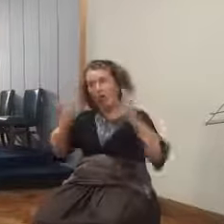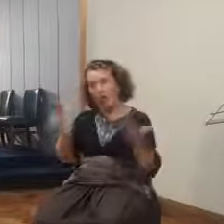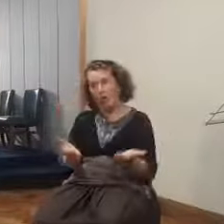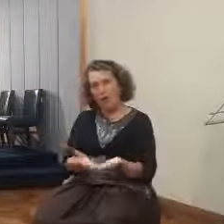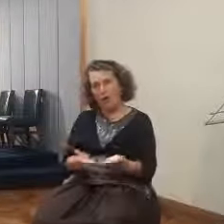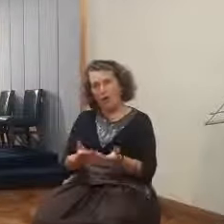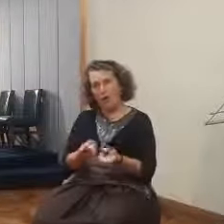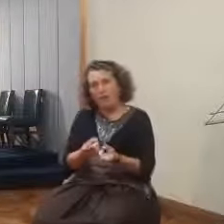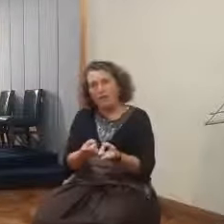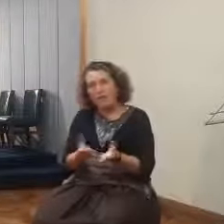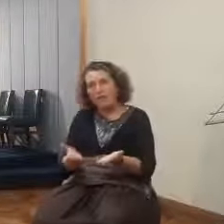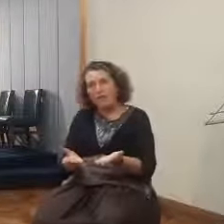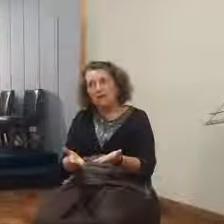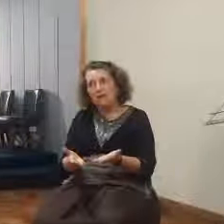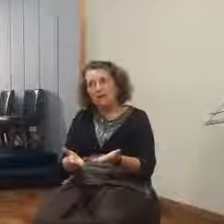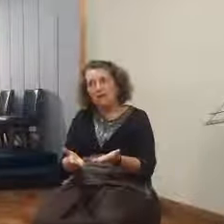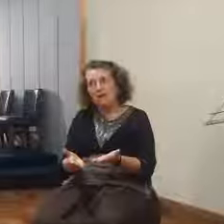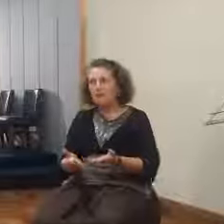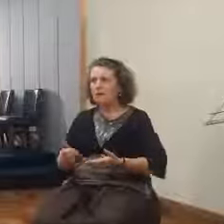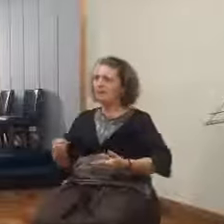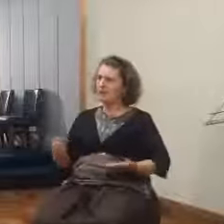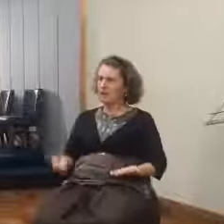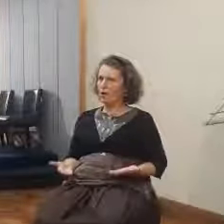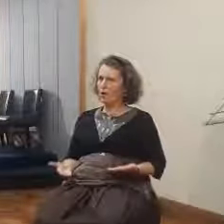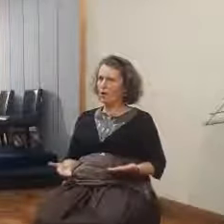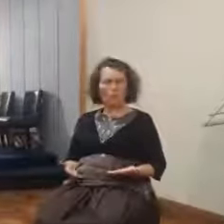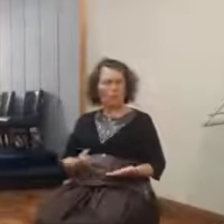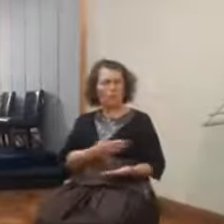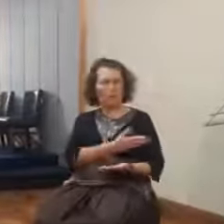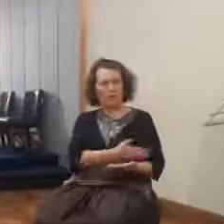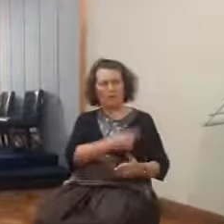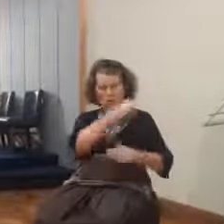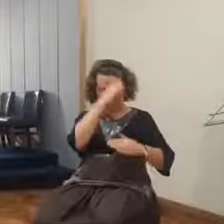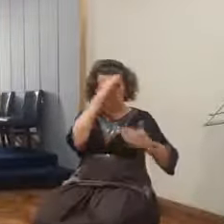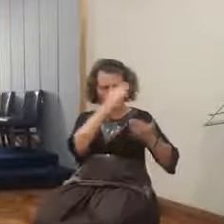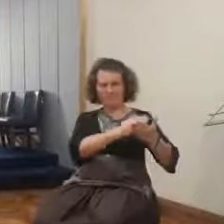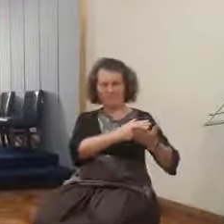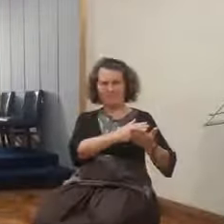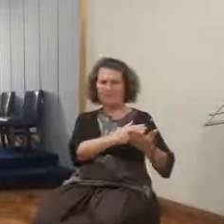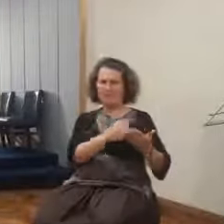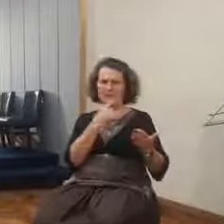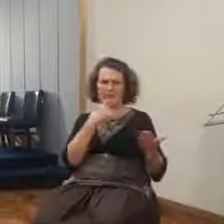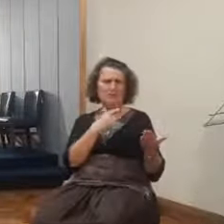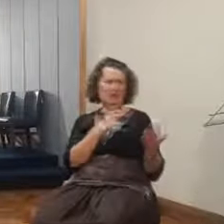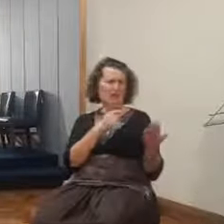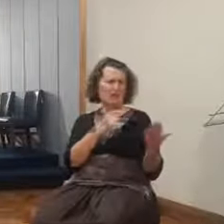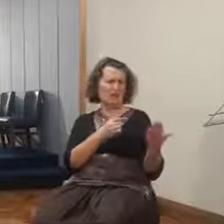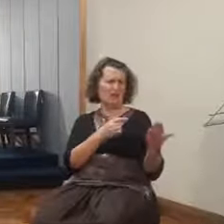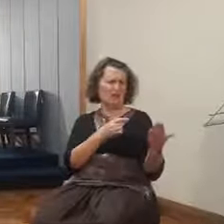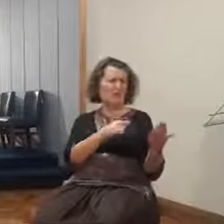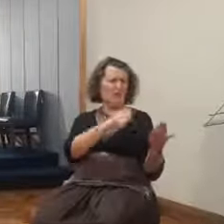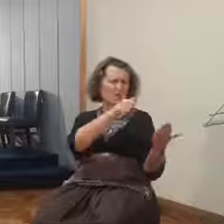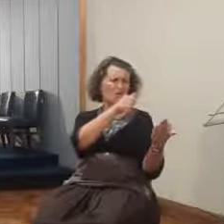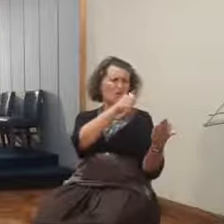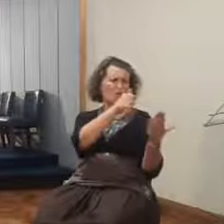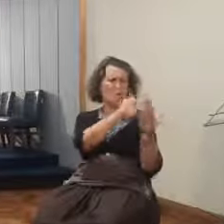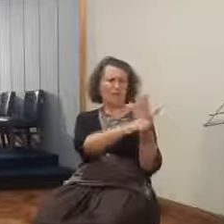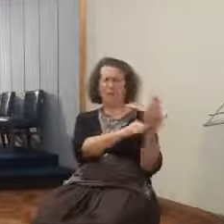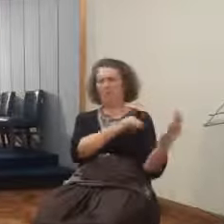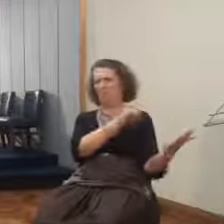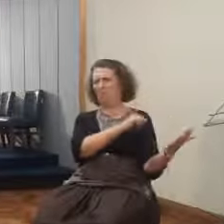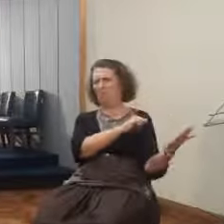the literal creation by God is so called into question, even amongst those who call themselves believers, we